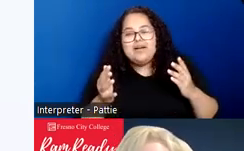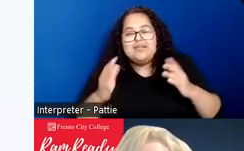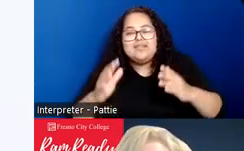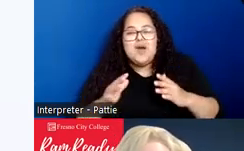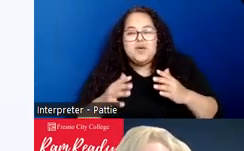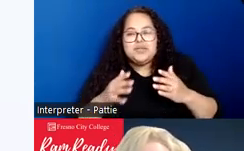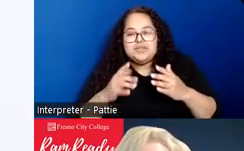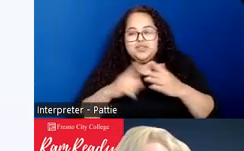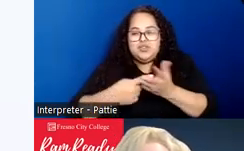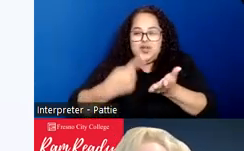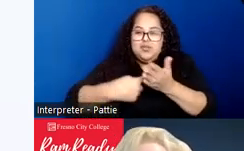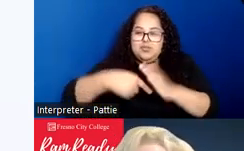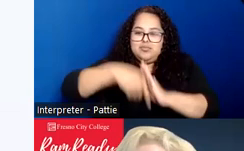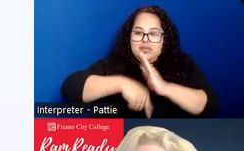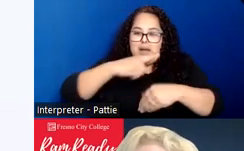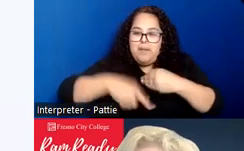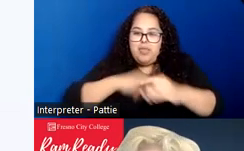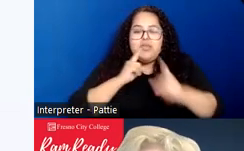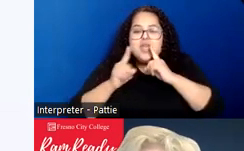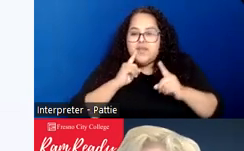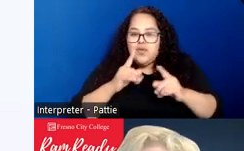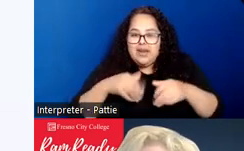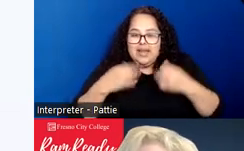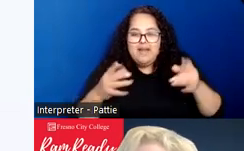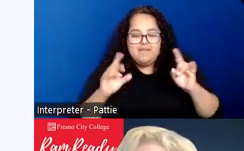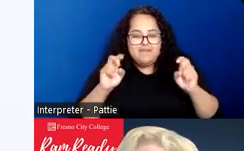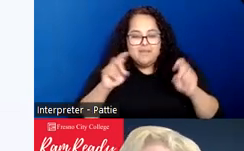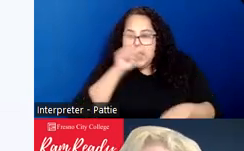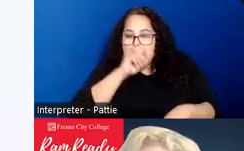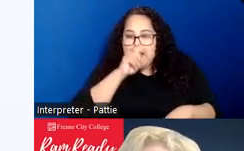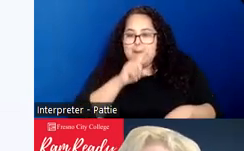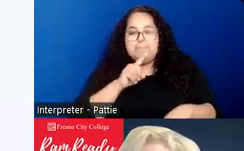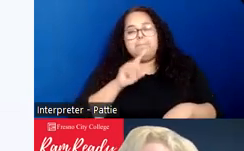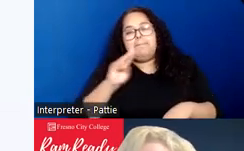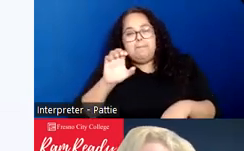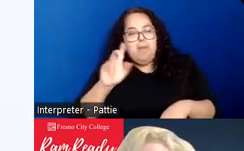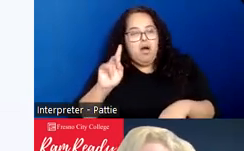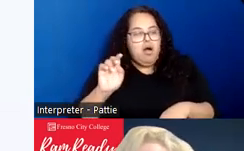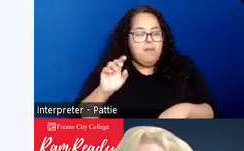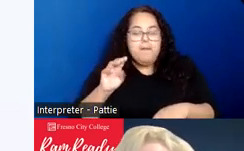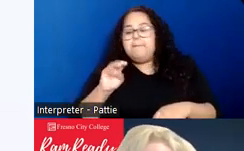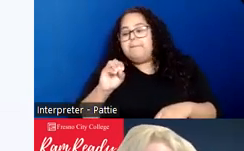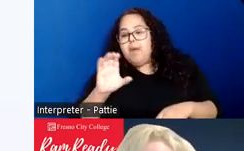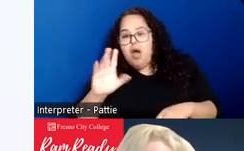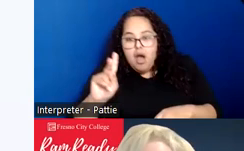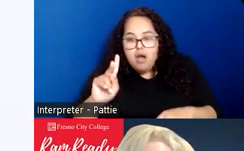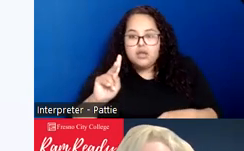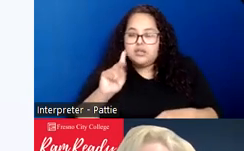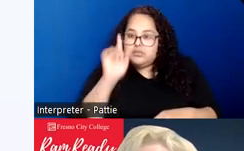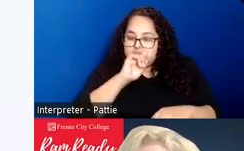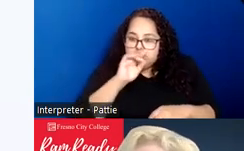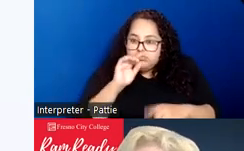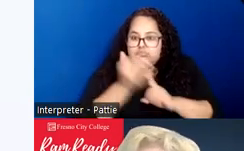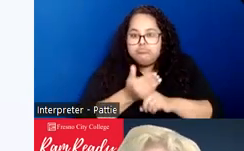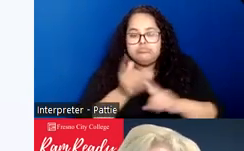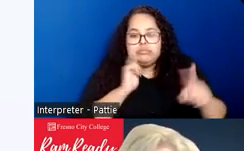interview and act as though you're in a real interview. So once the real interview hits, you can handle the pressure, you can handle what